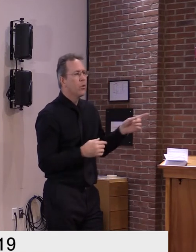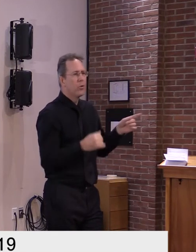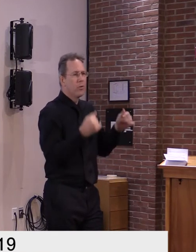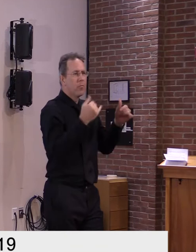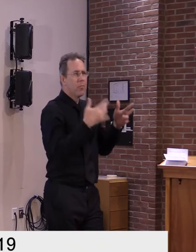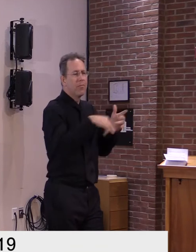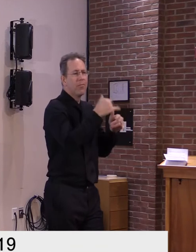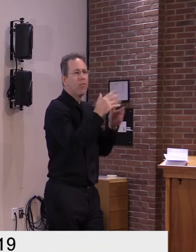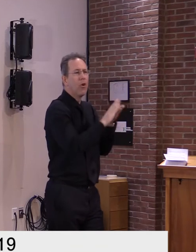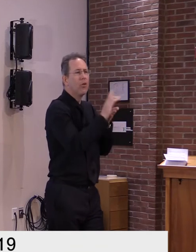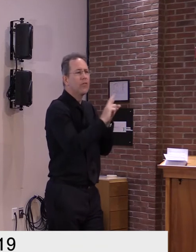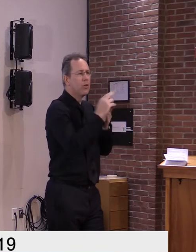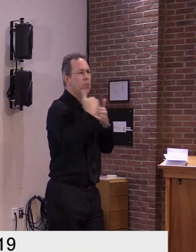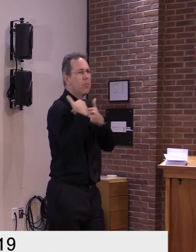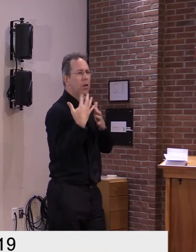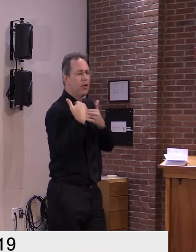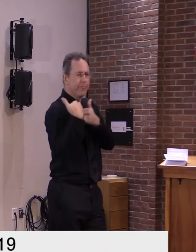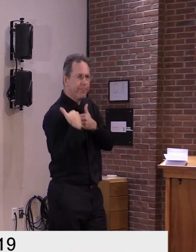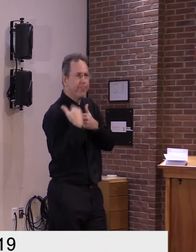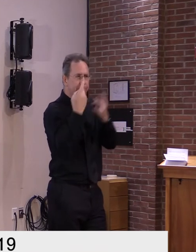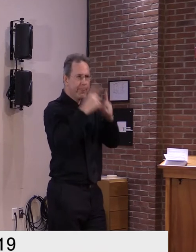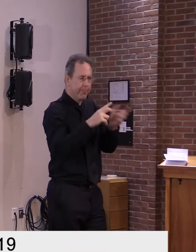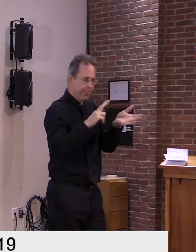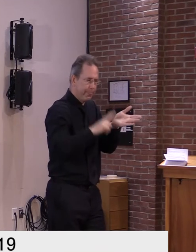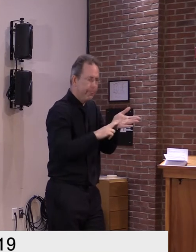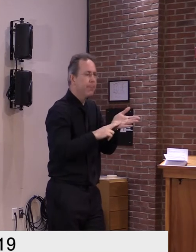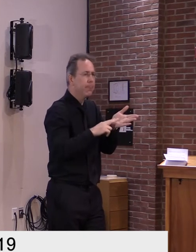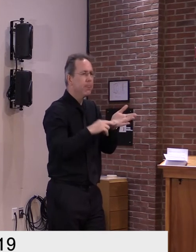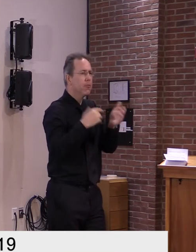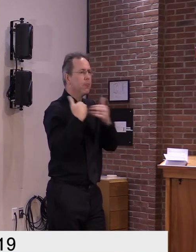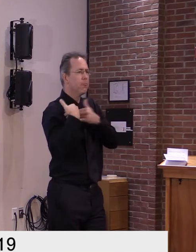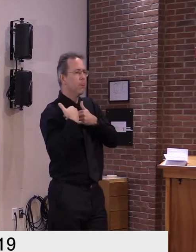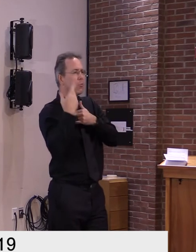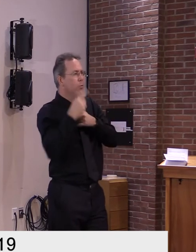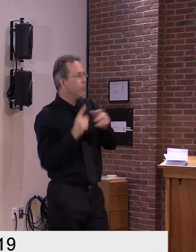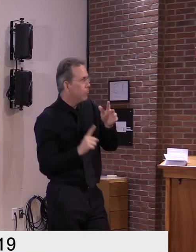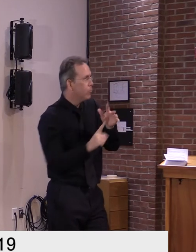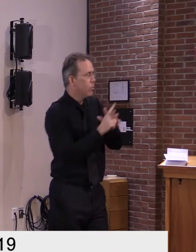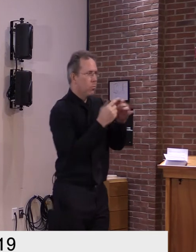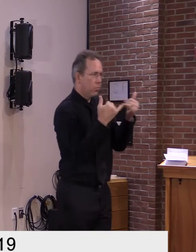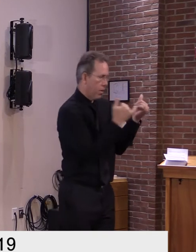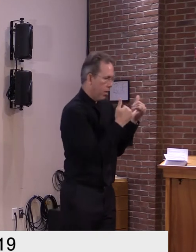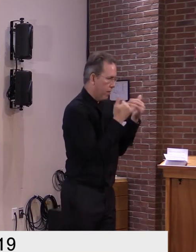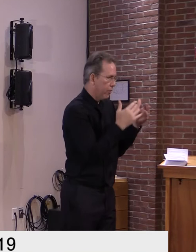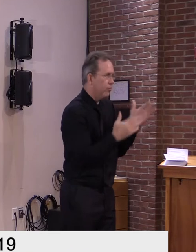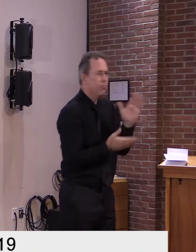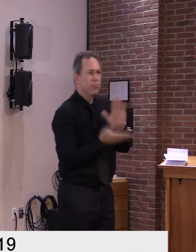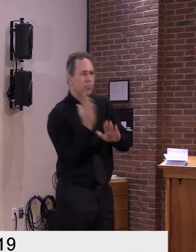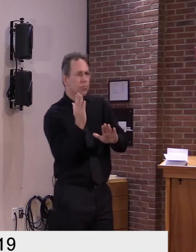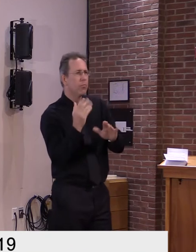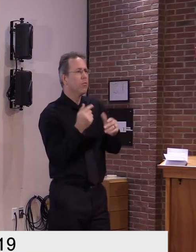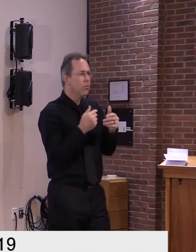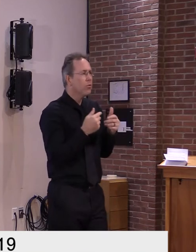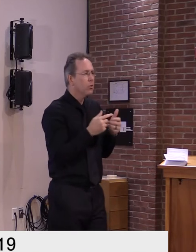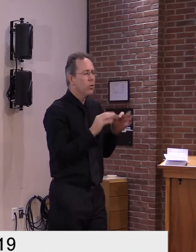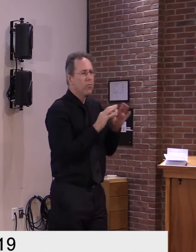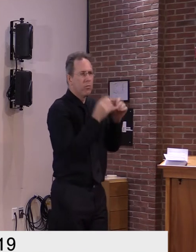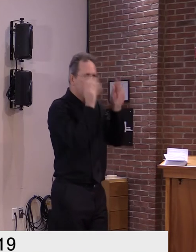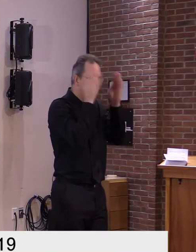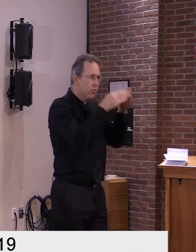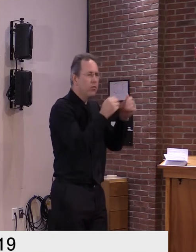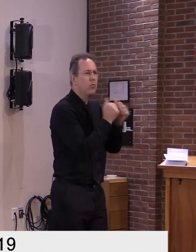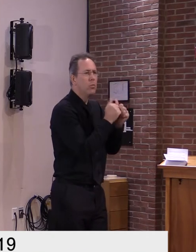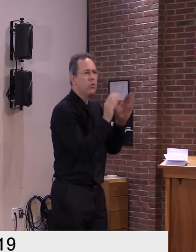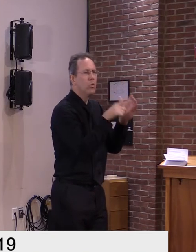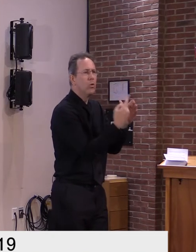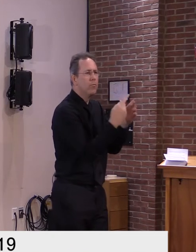everything they could to value this opportunity to compete at this time. And we have met with the